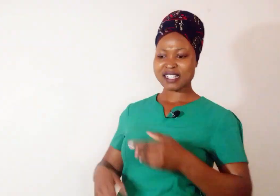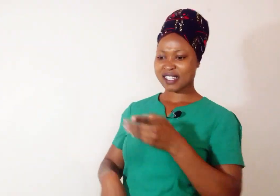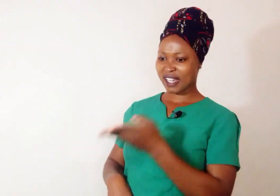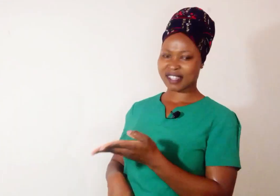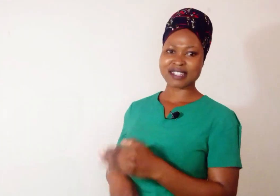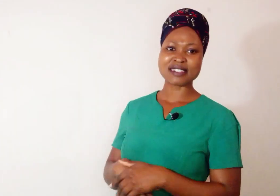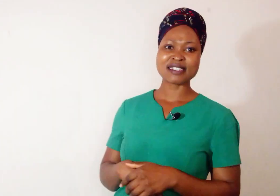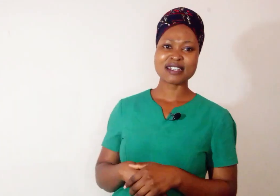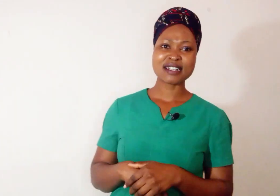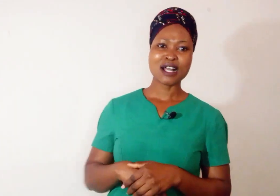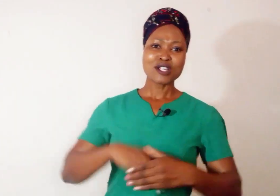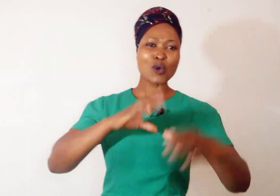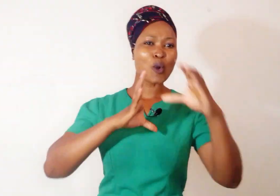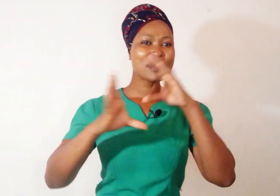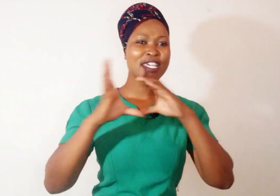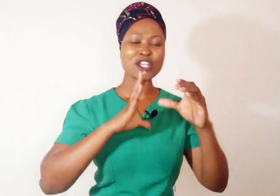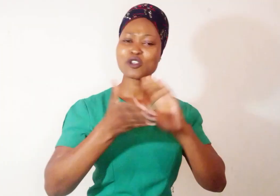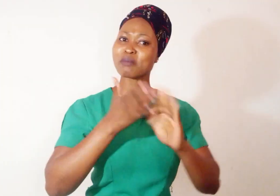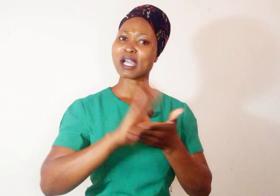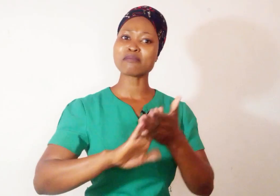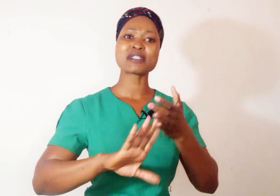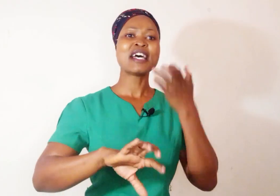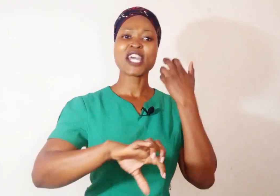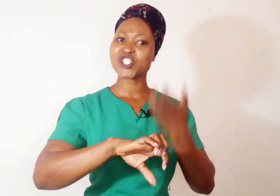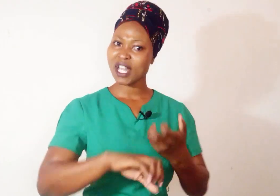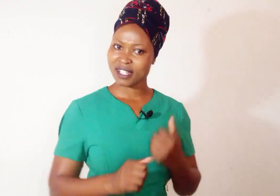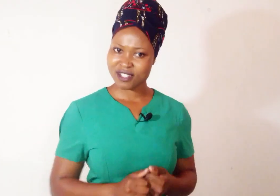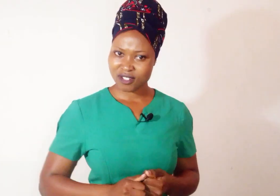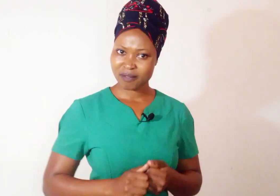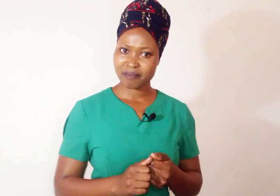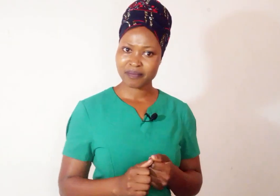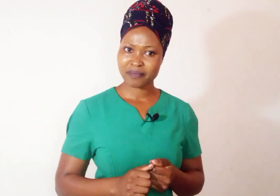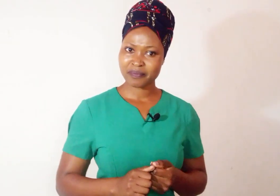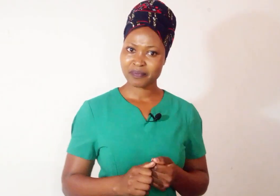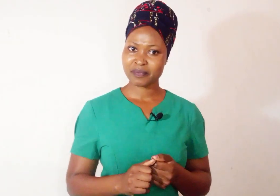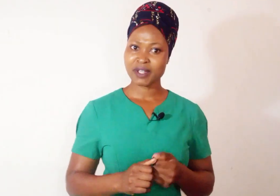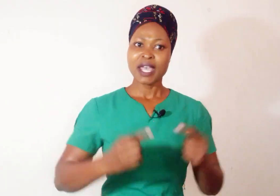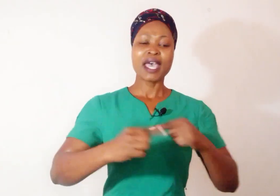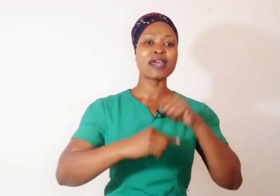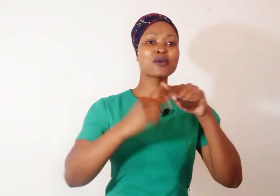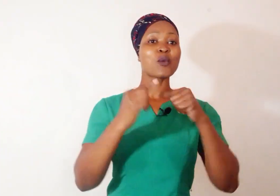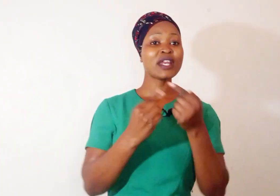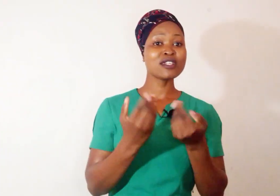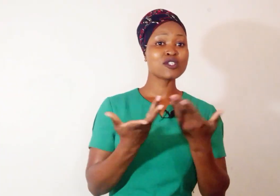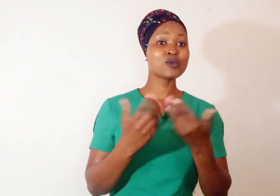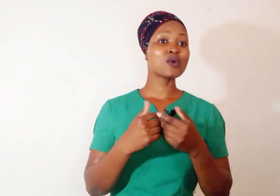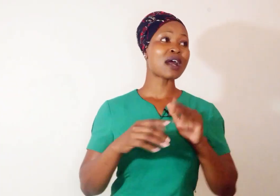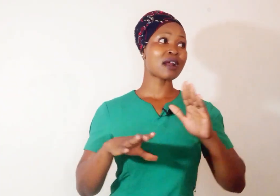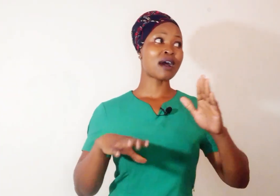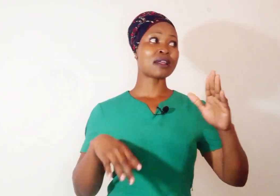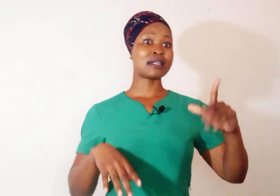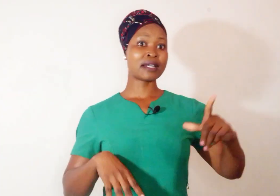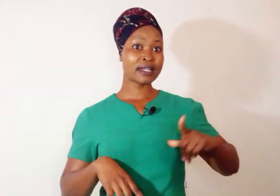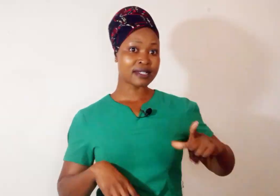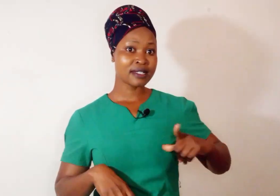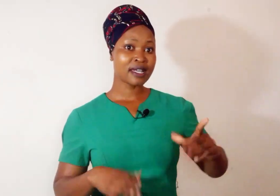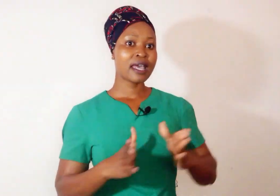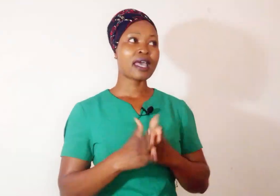like this. So communication becomes a challenge. And when you are a lady